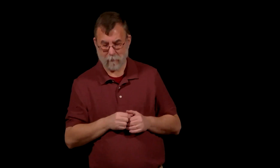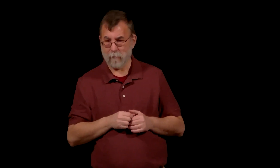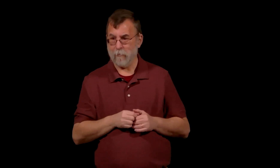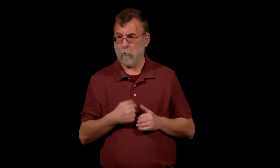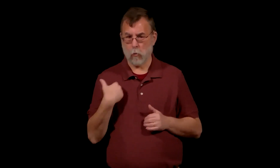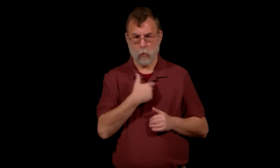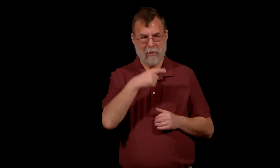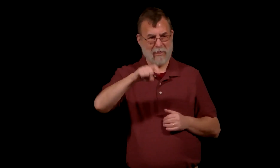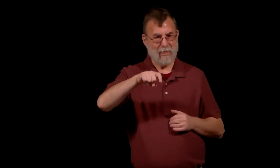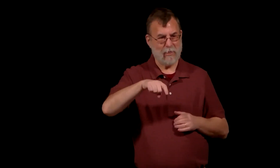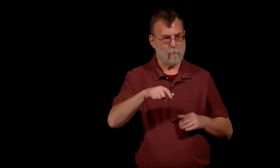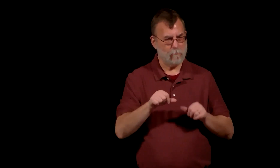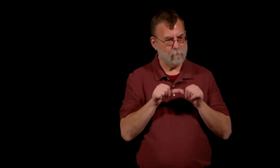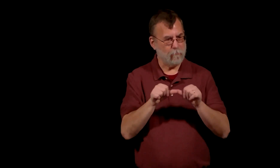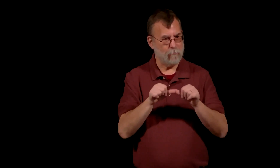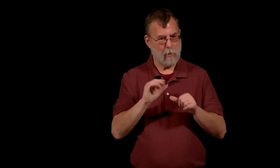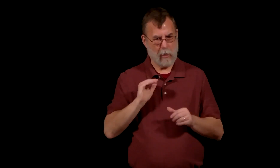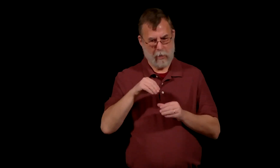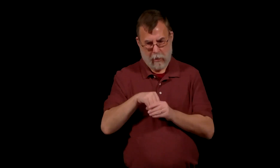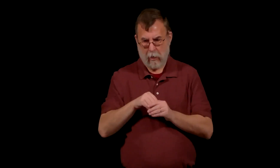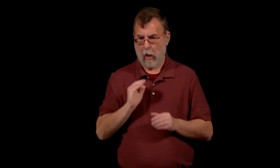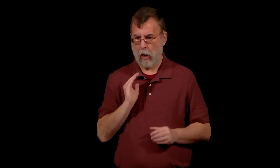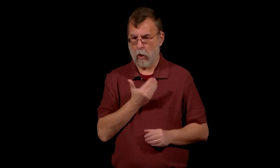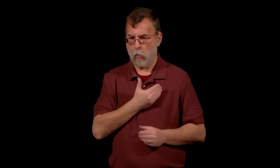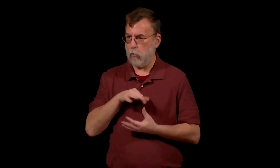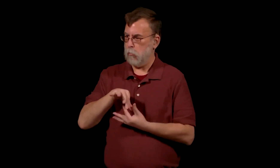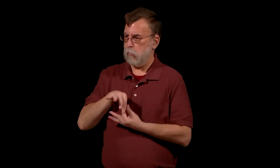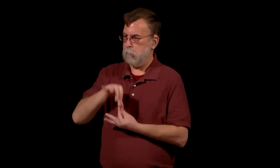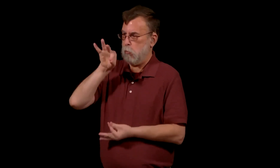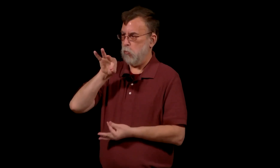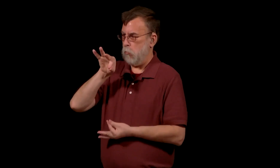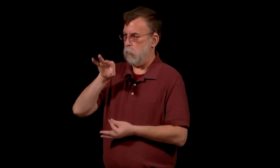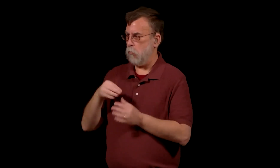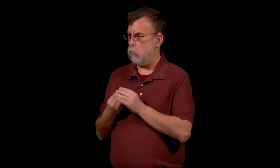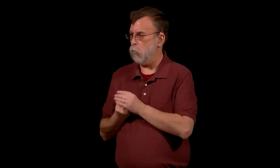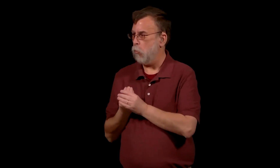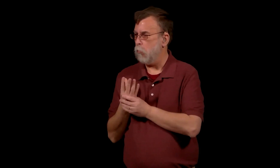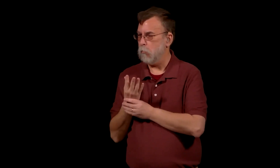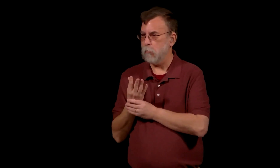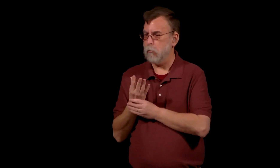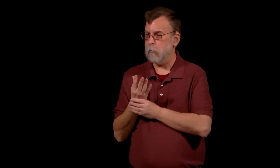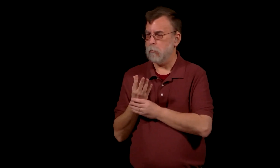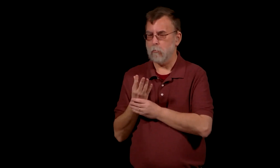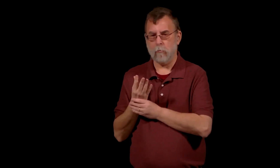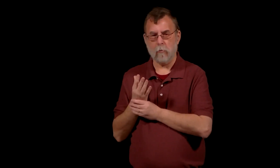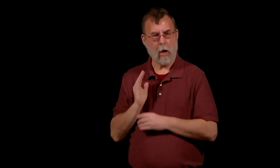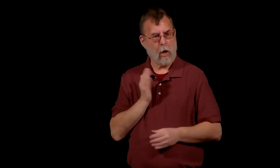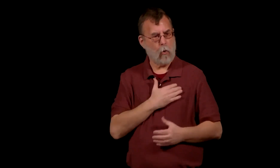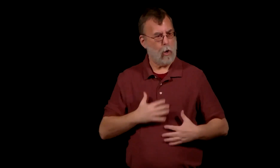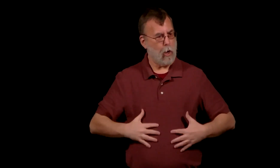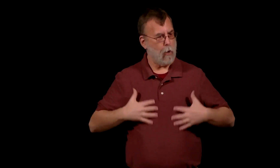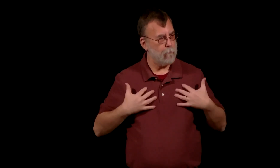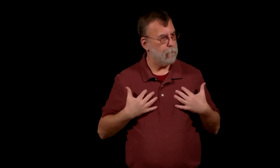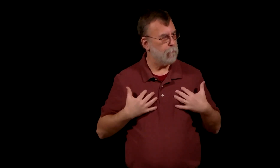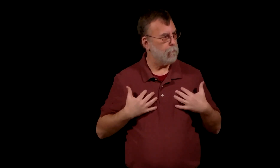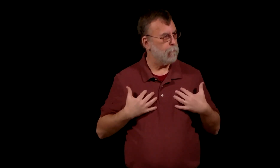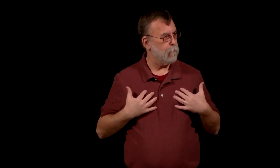explain that we need to continue in our spiritual growth, in our